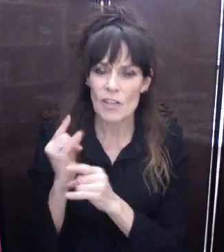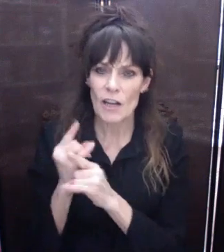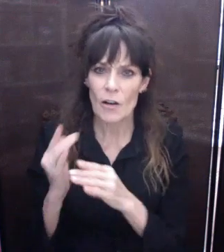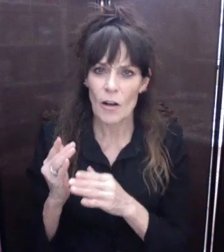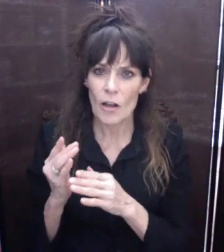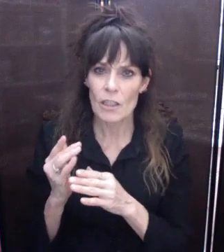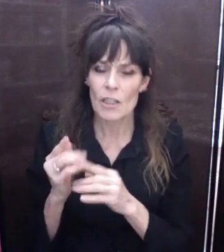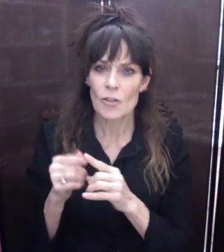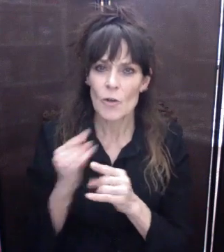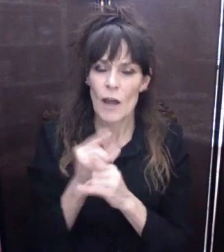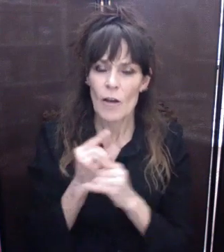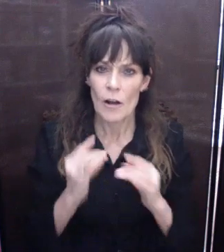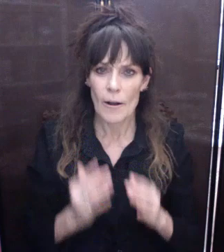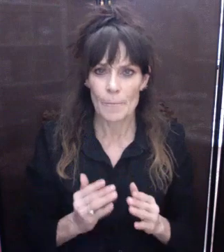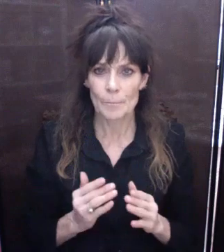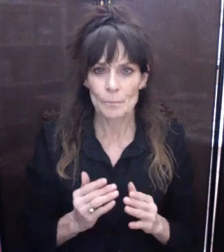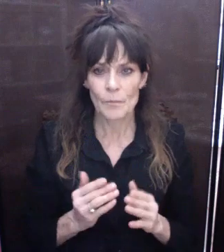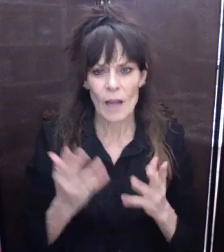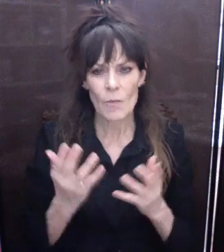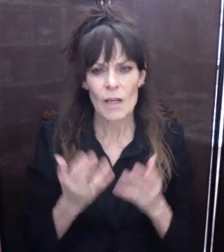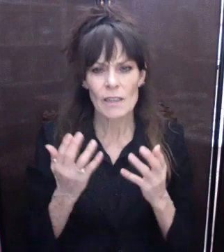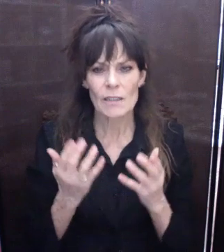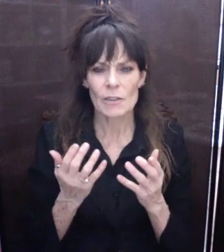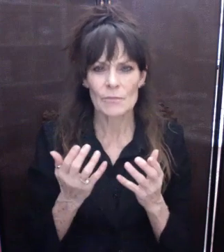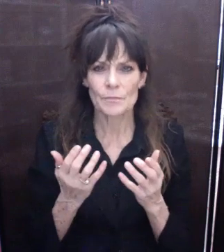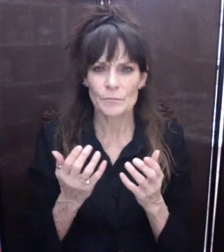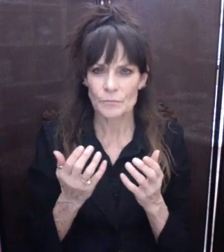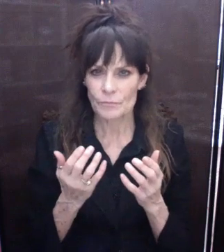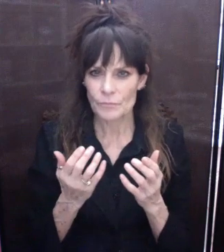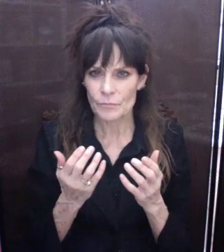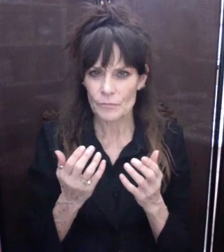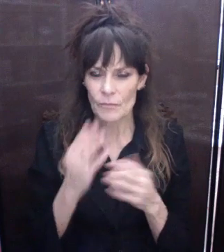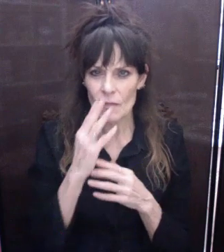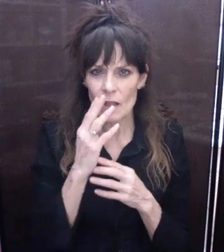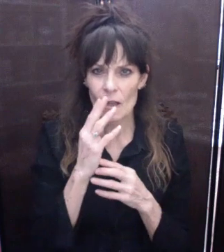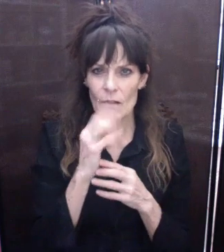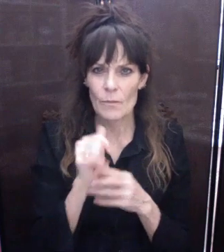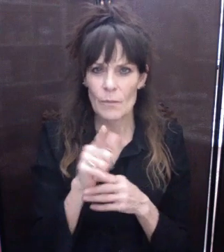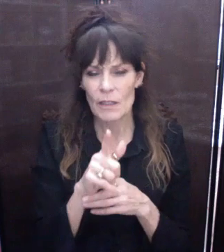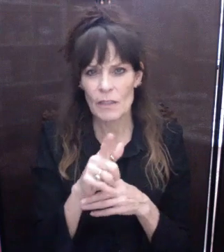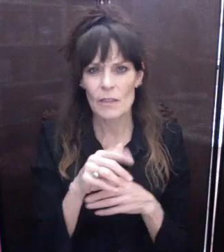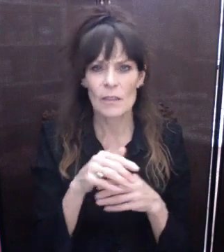know, I was going to reach right into the Bill Dotson story and go right to AA number